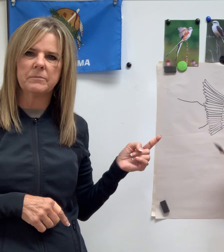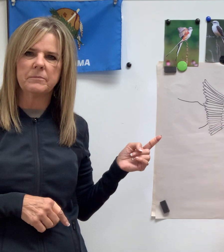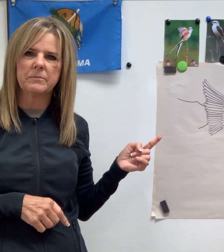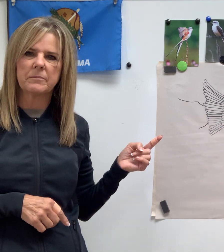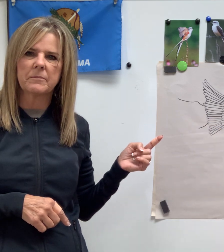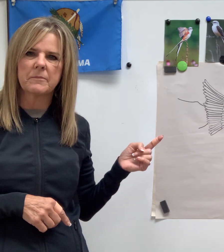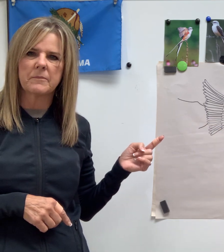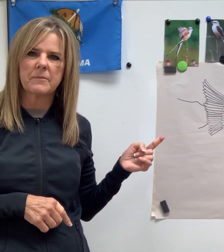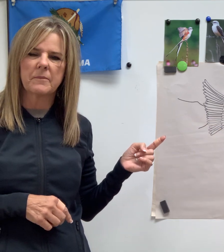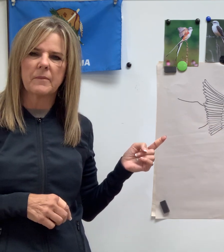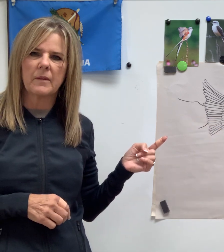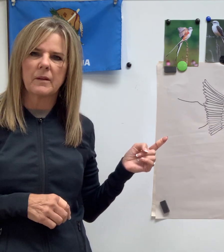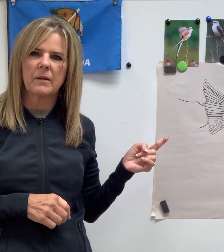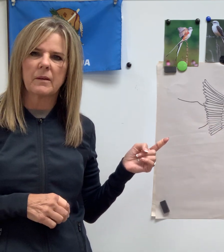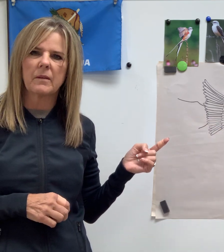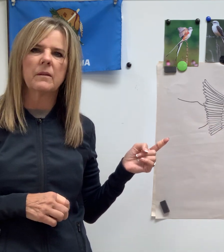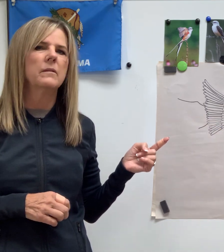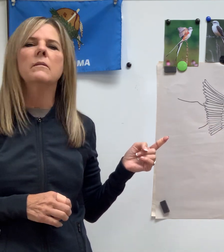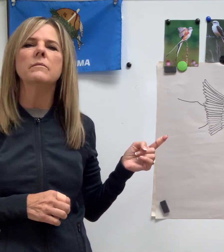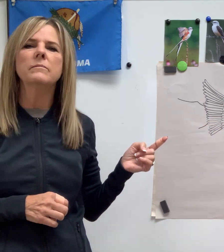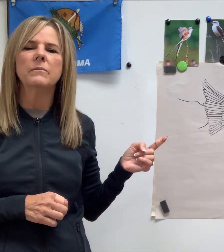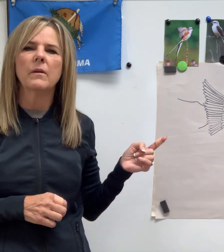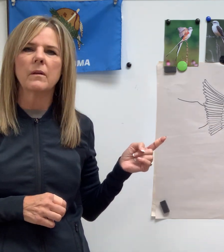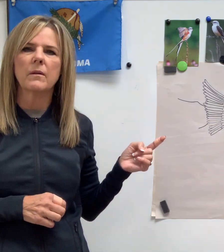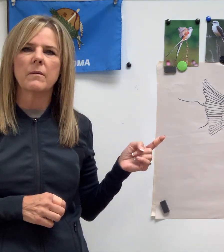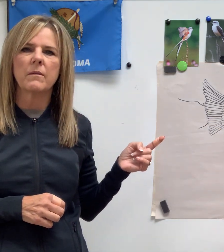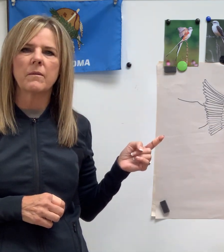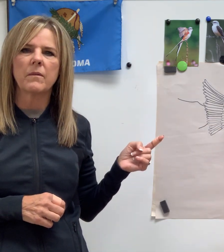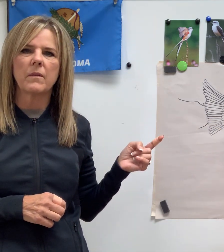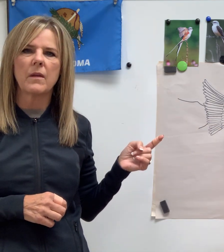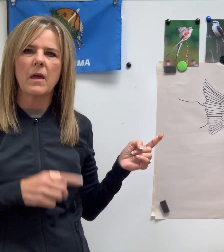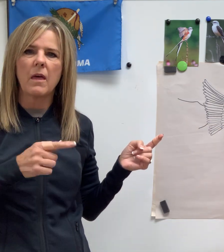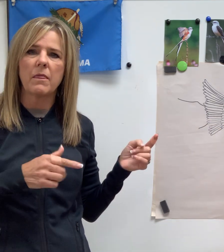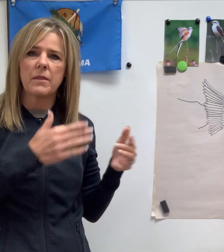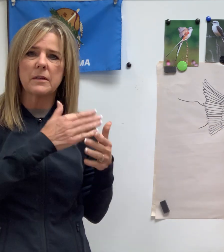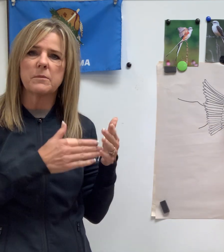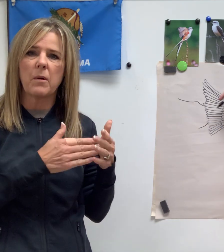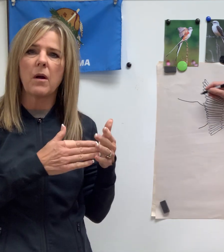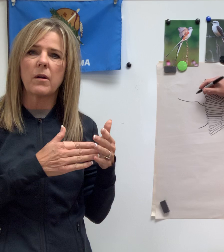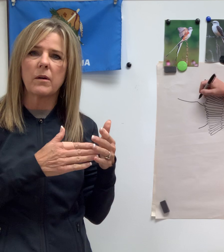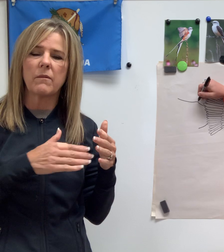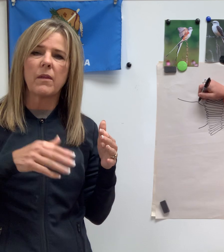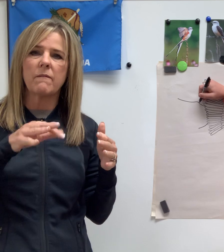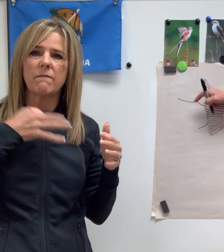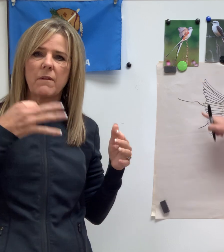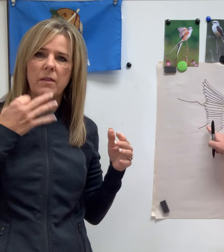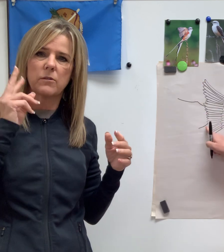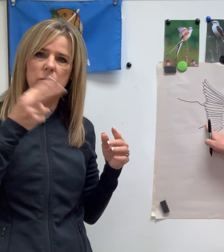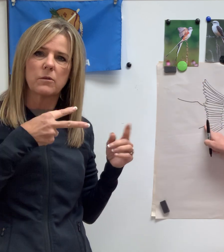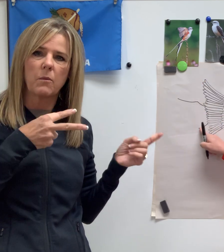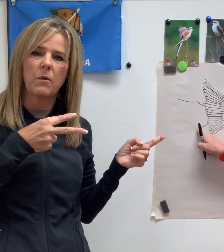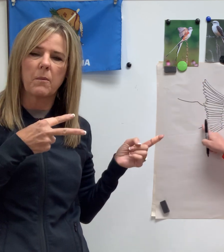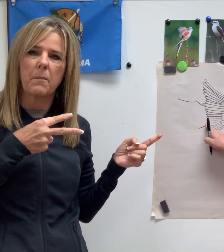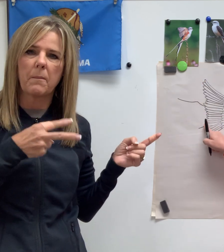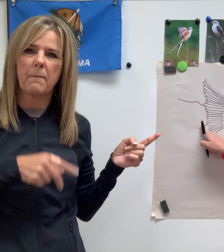comes down. This is for this section of feathers right here. So watch. I'm going to make it